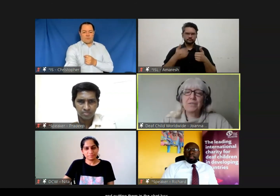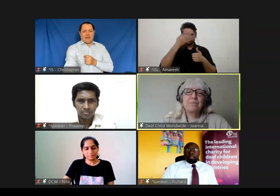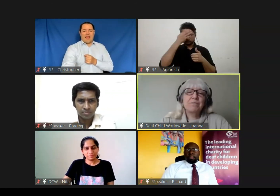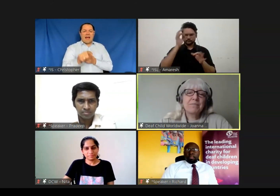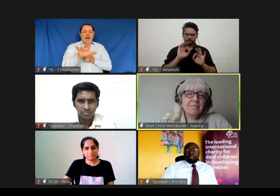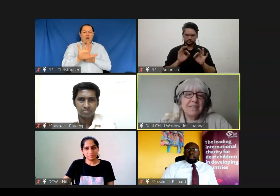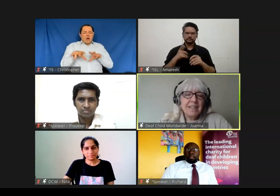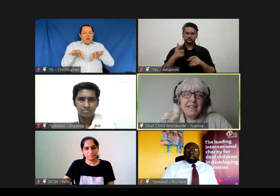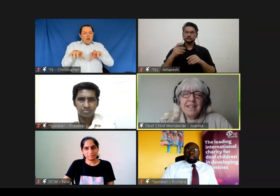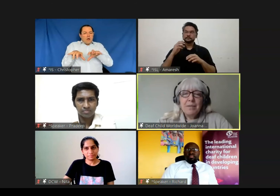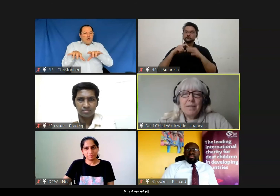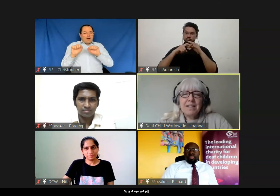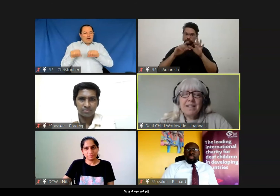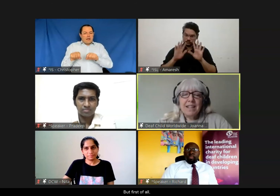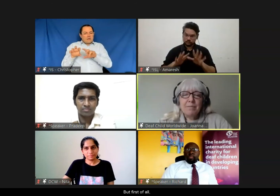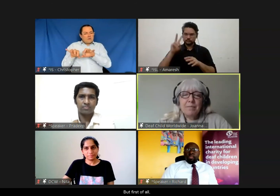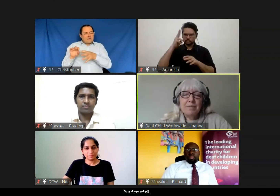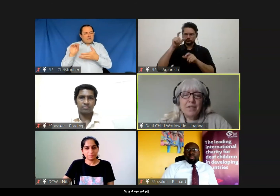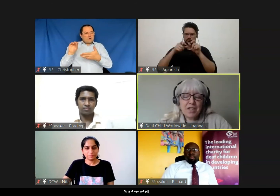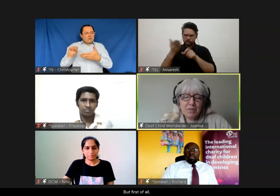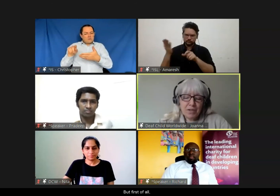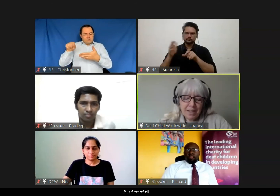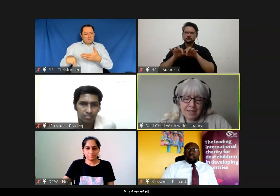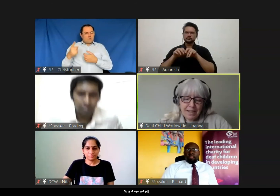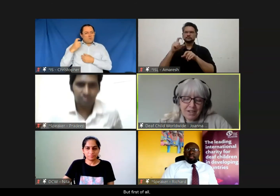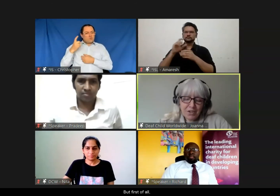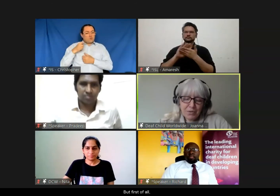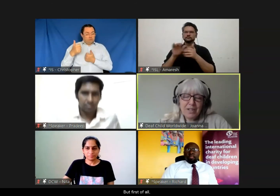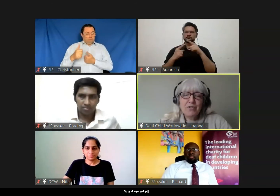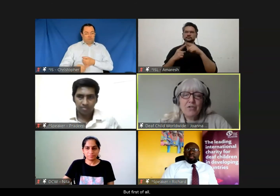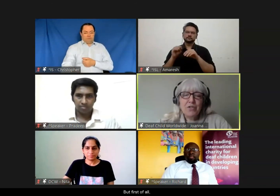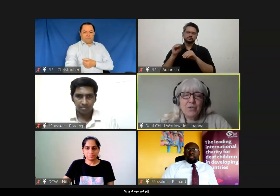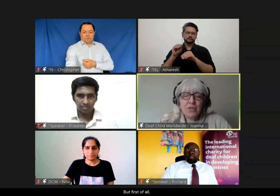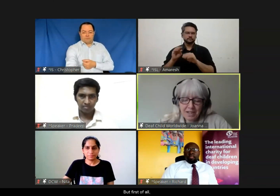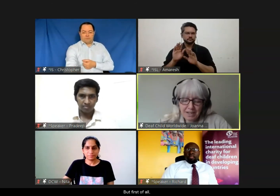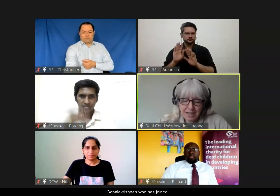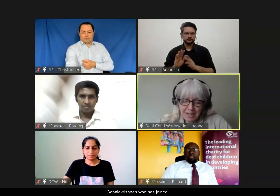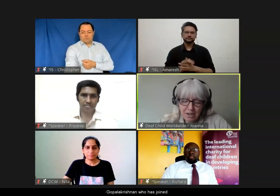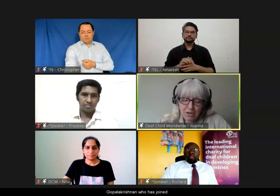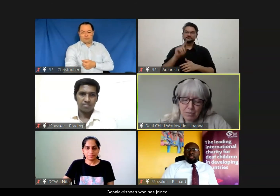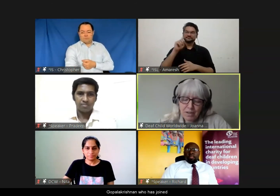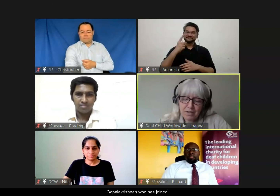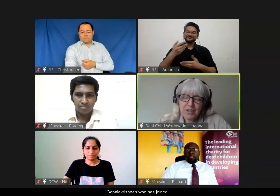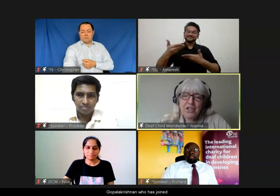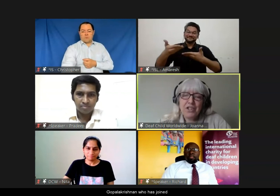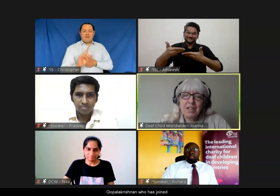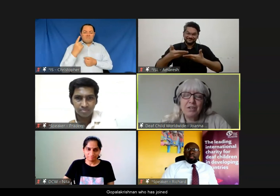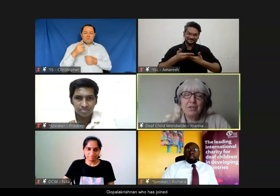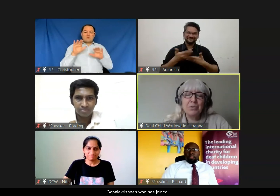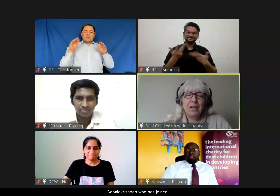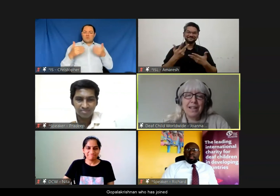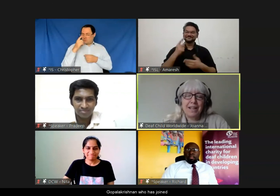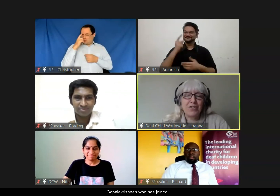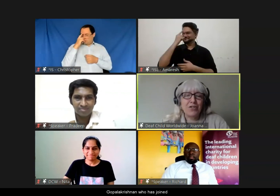box. But first of all, I'd like to introduce Nita Gopalakrishnan,